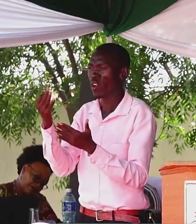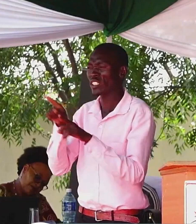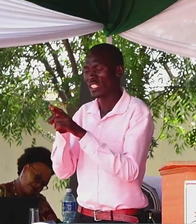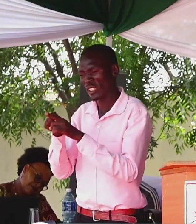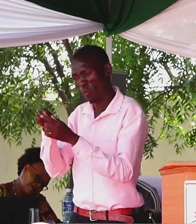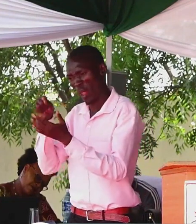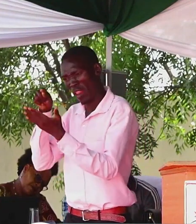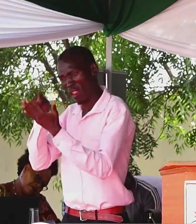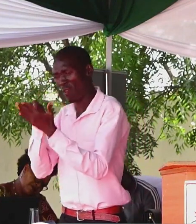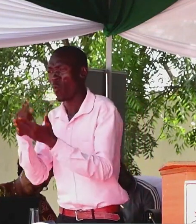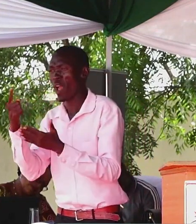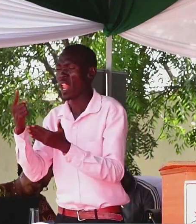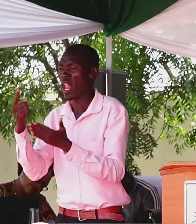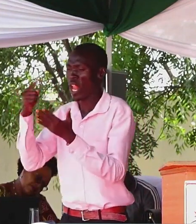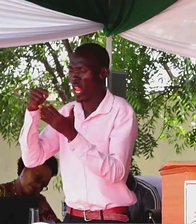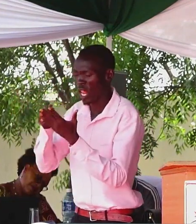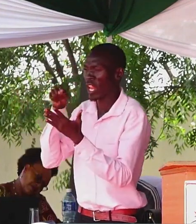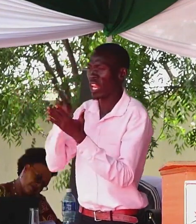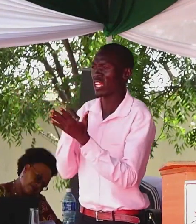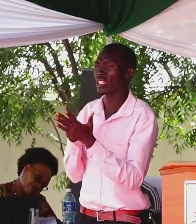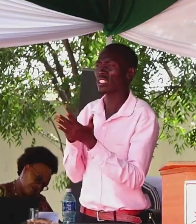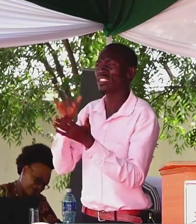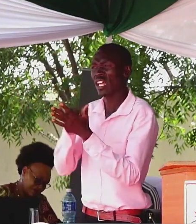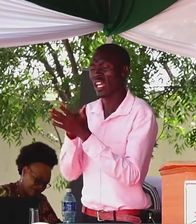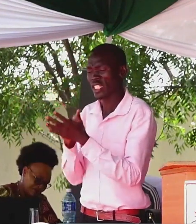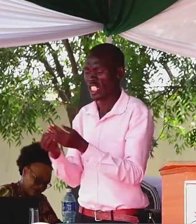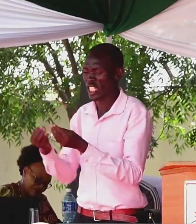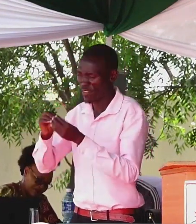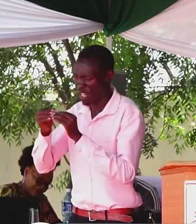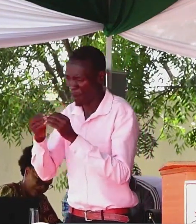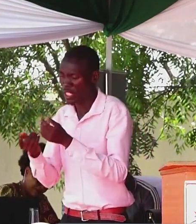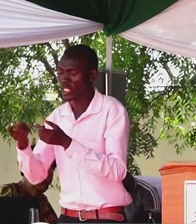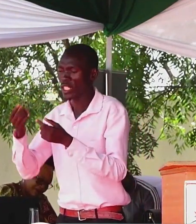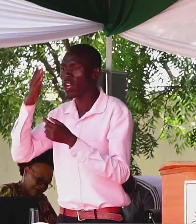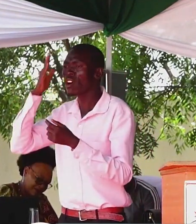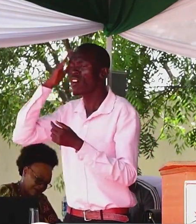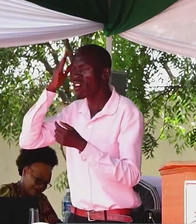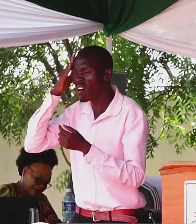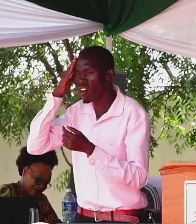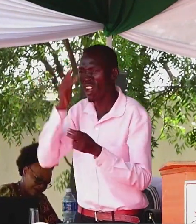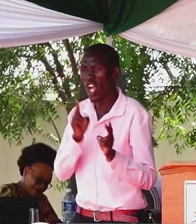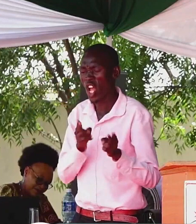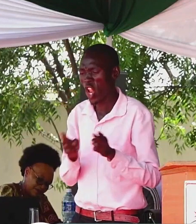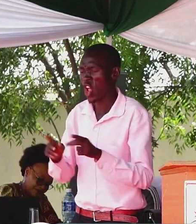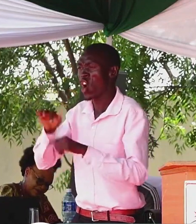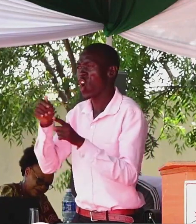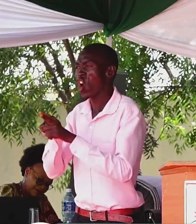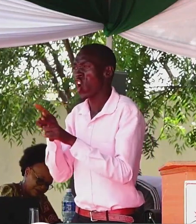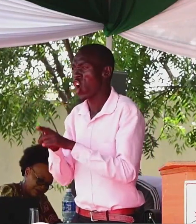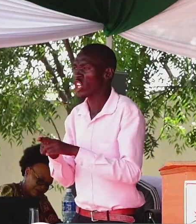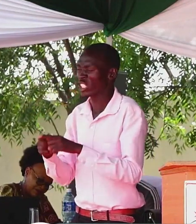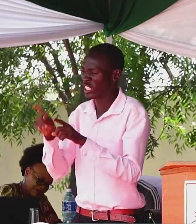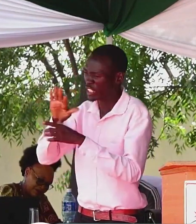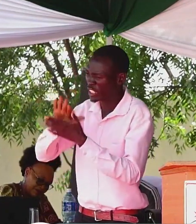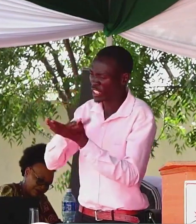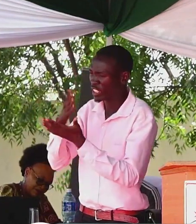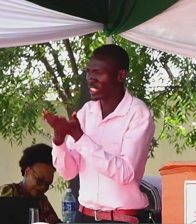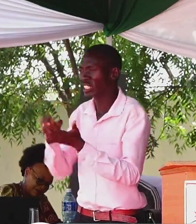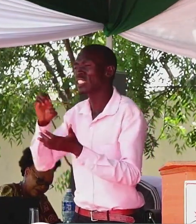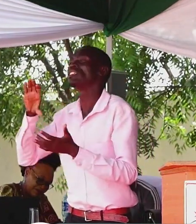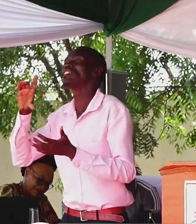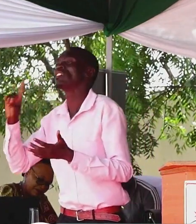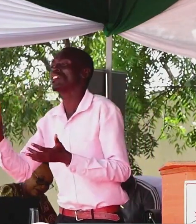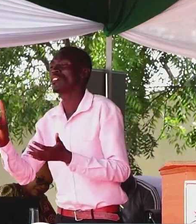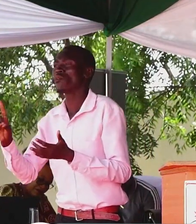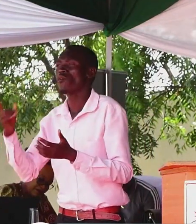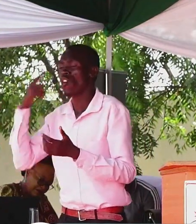one at a time. You know, that gave us numbers. They realized it's no longer about ECD network, but it was